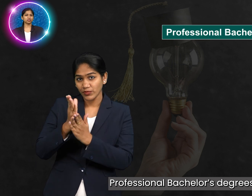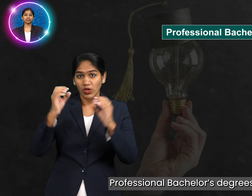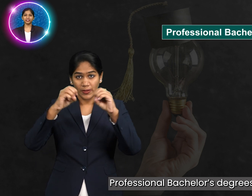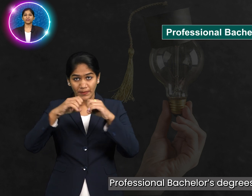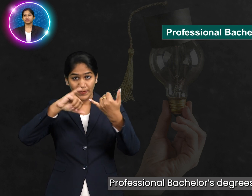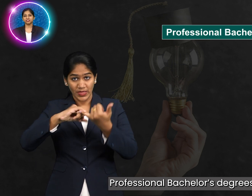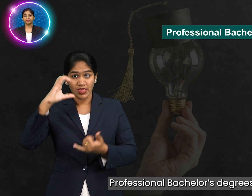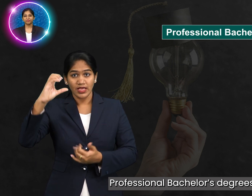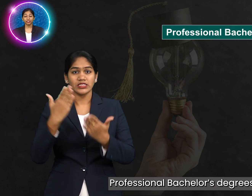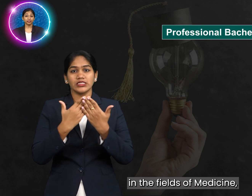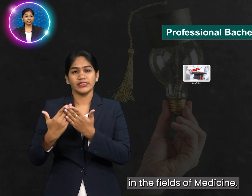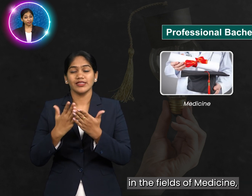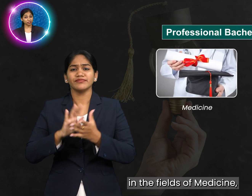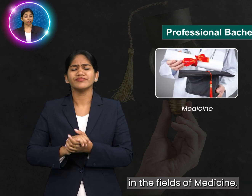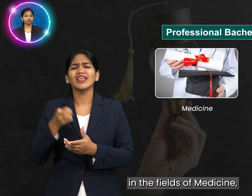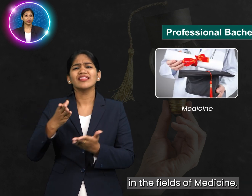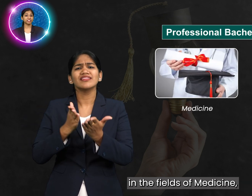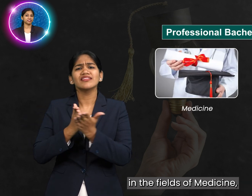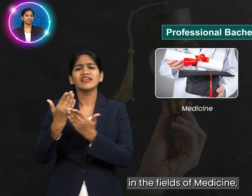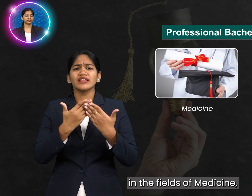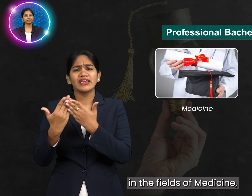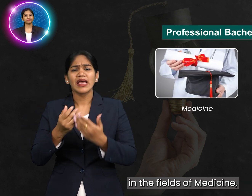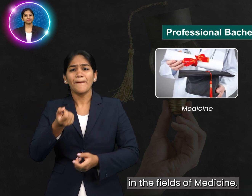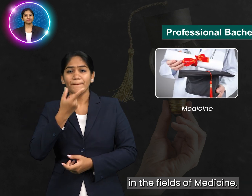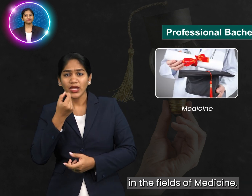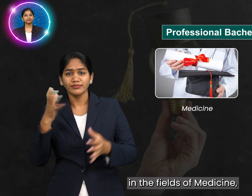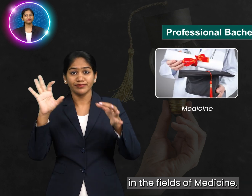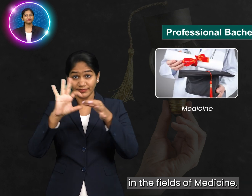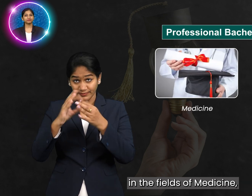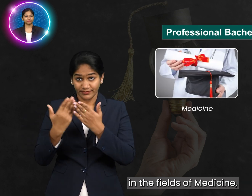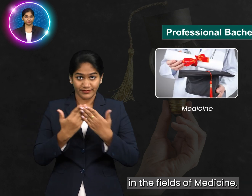Professional bachelor degrees in the fields of medicine,